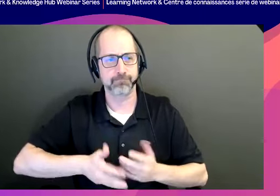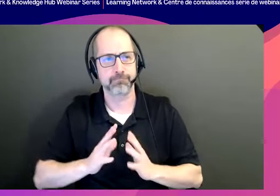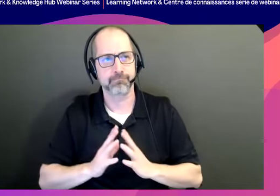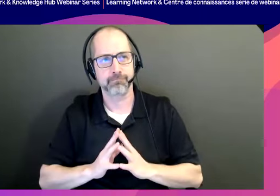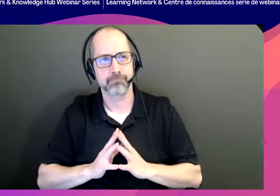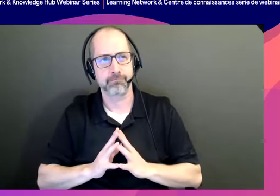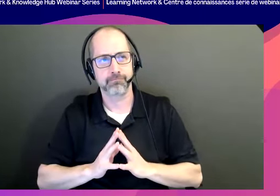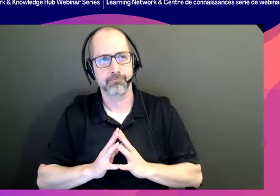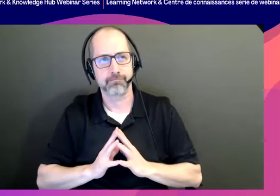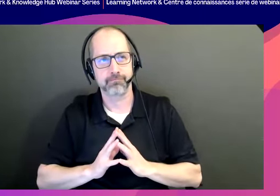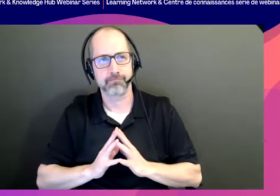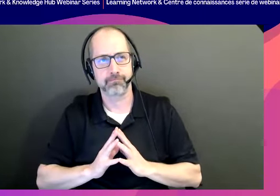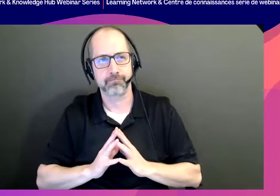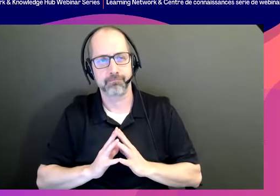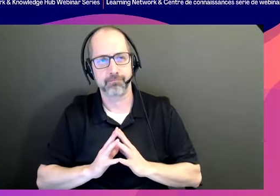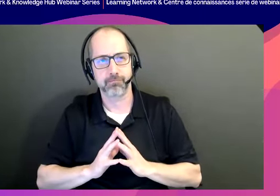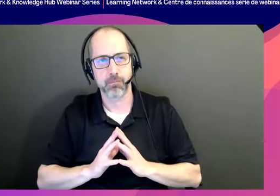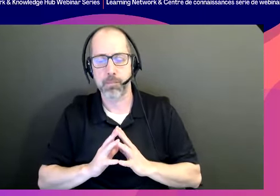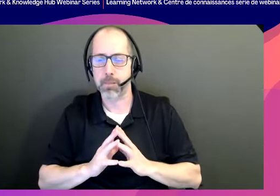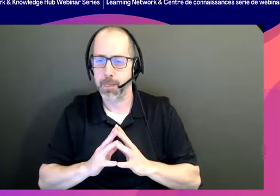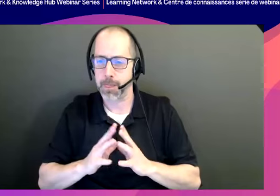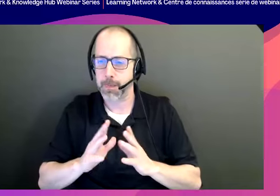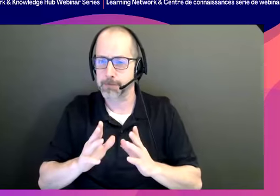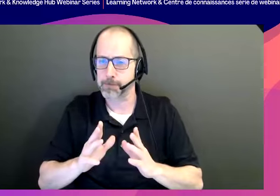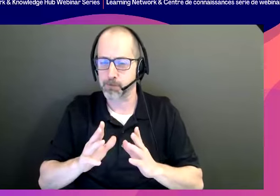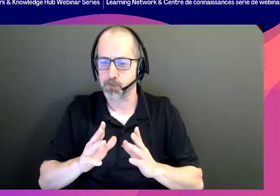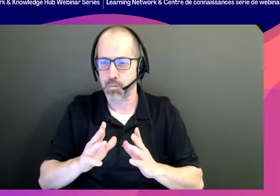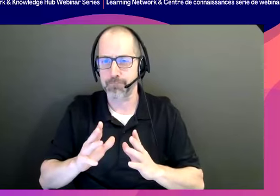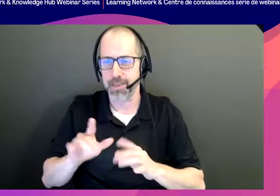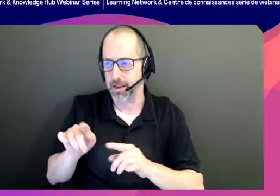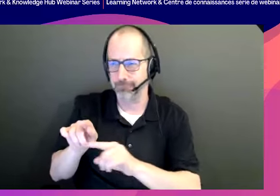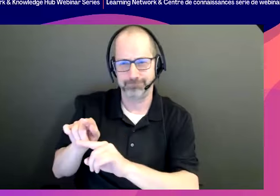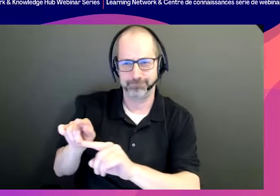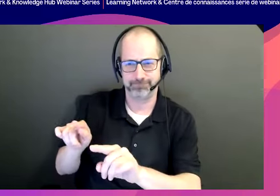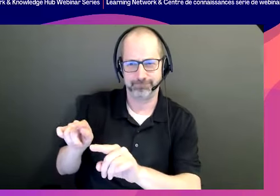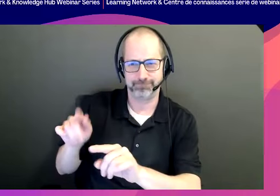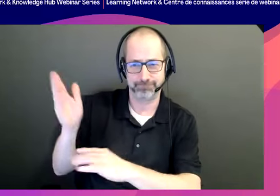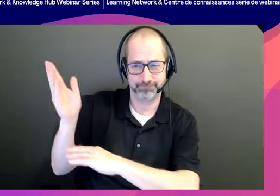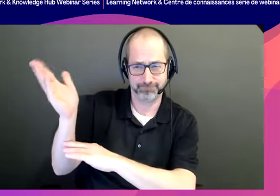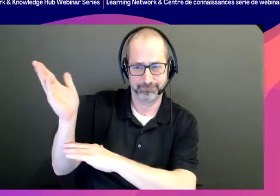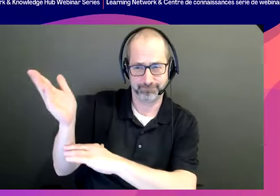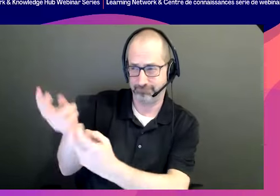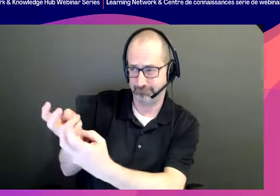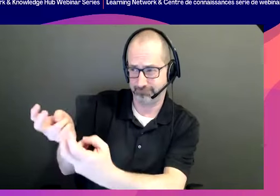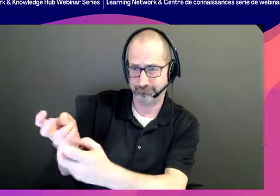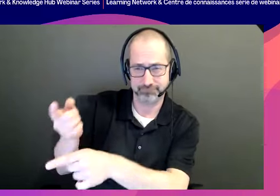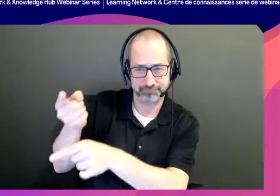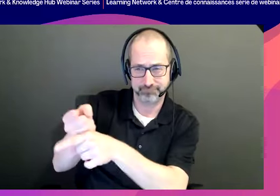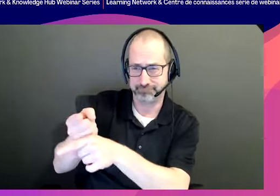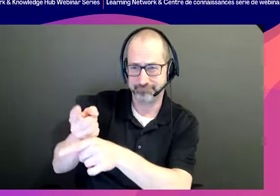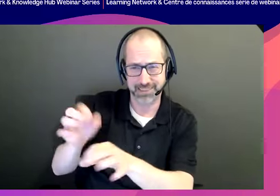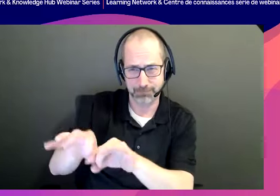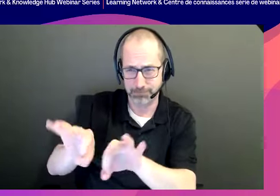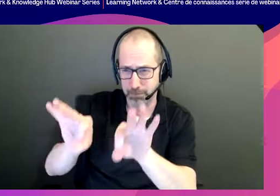It's so important, again, as my co-presenters had all mentioned, it's so important to